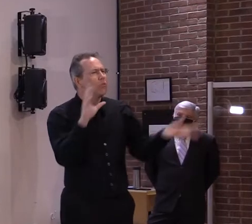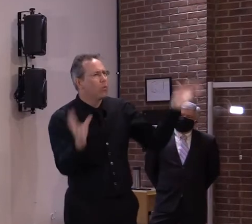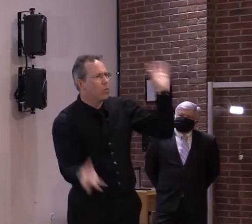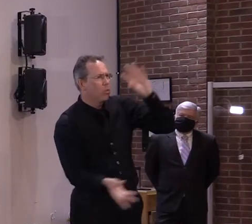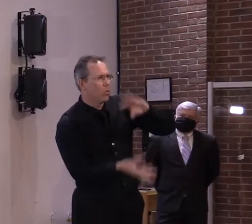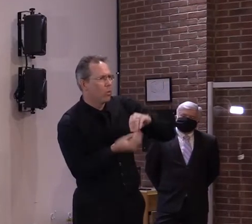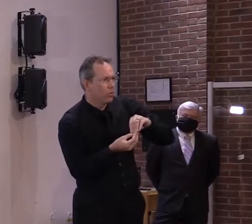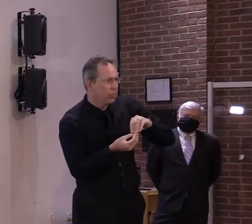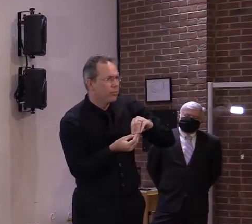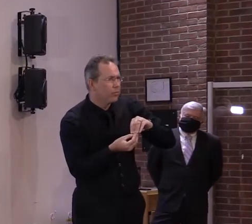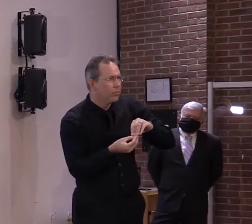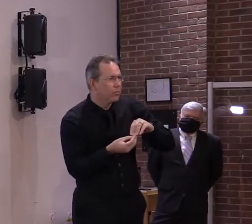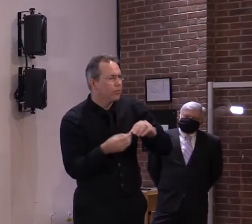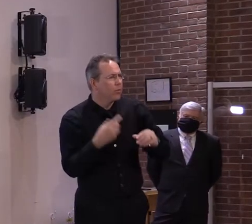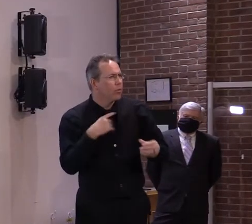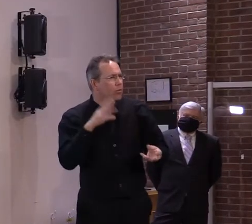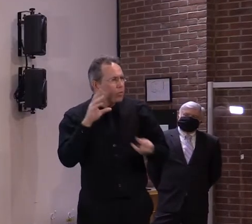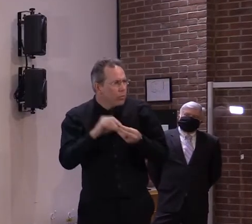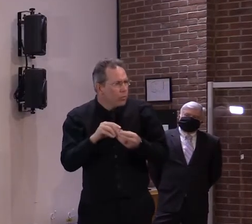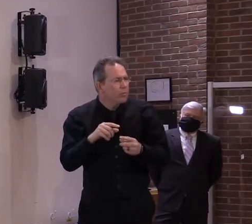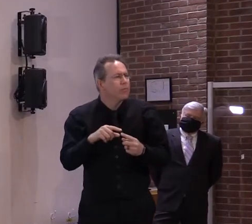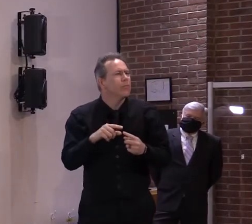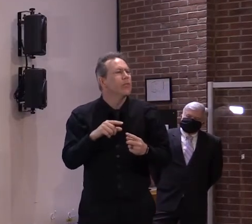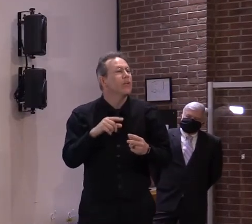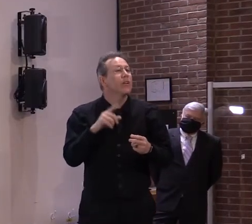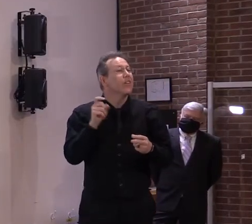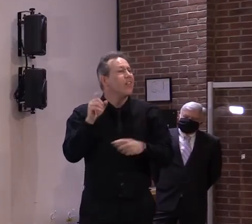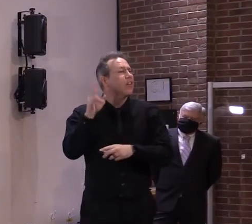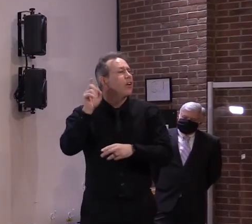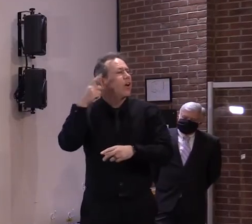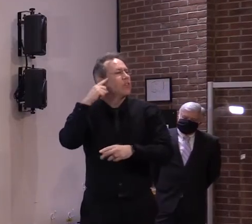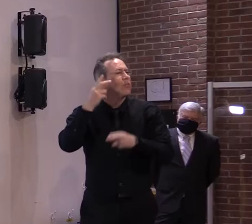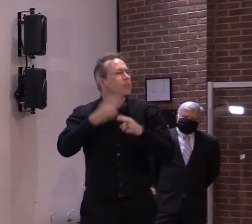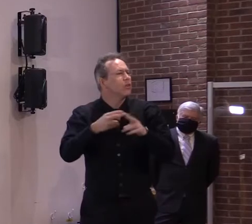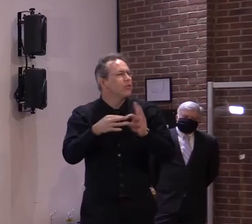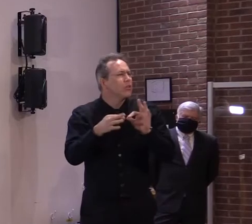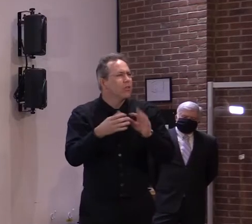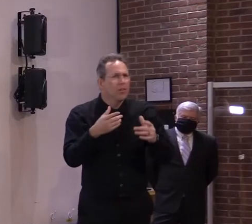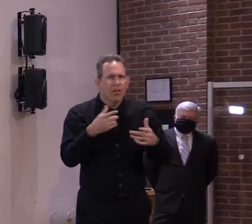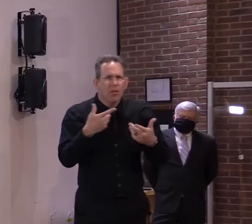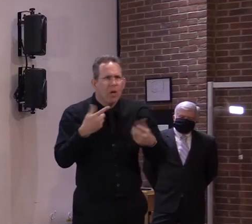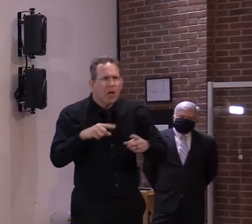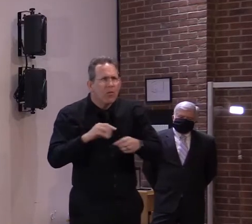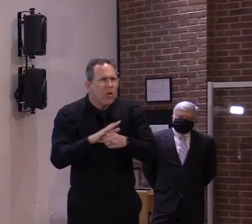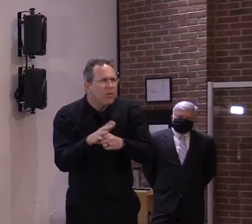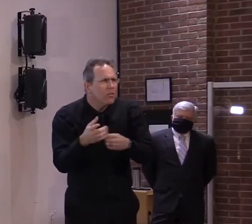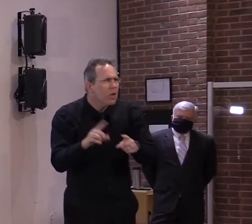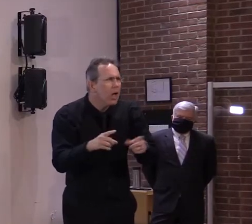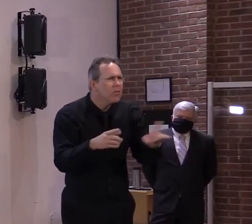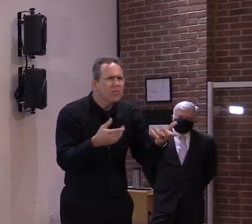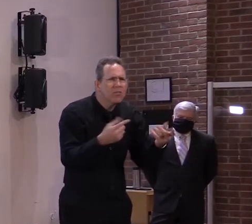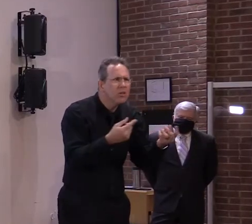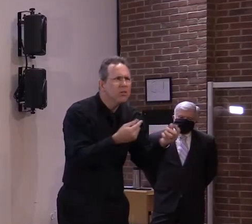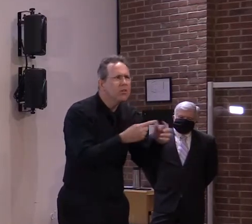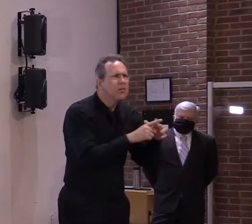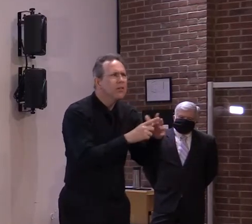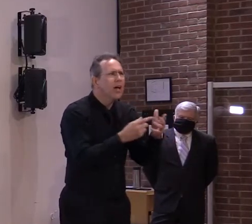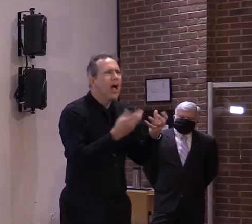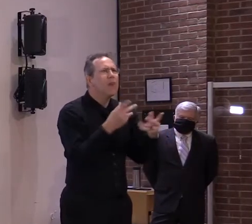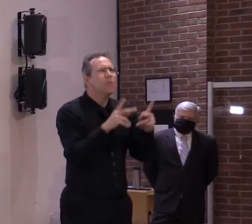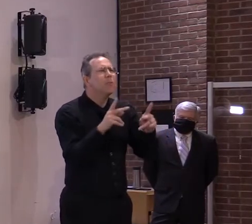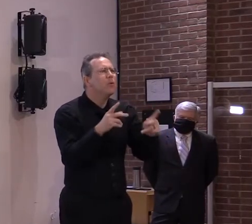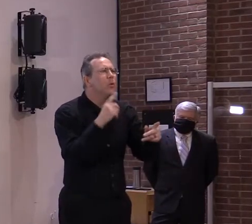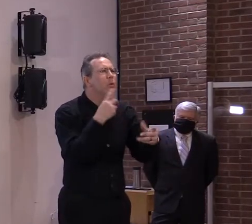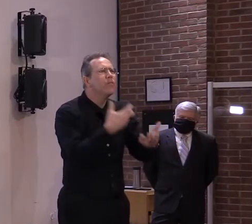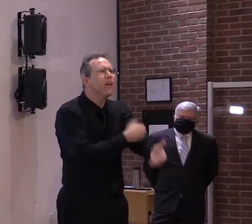obviously, when the governor says we're going to see what's going on with the virus, I mean, he means more than just how many Vermonters have gotten